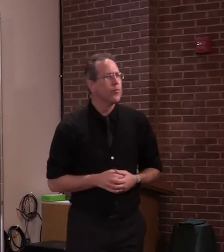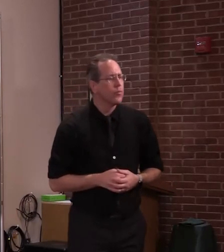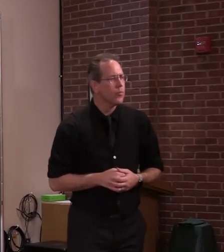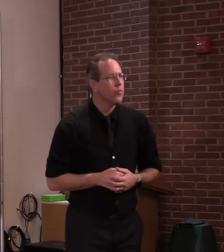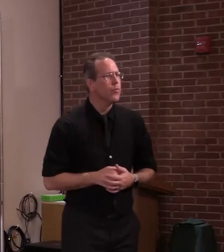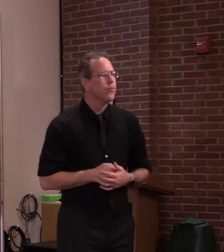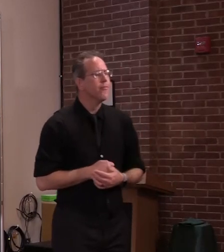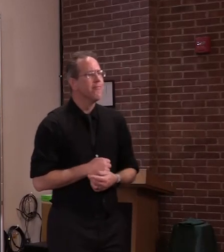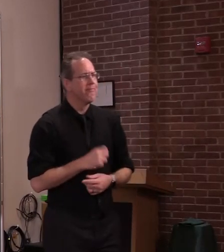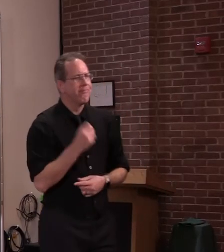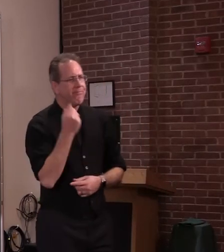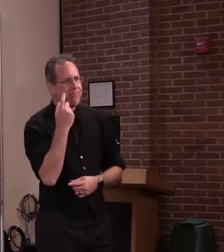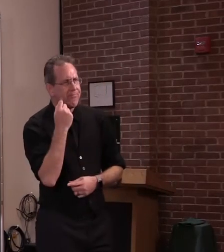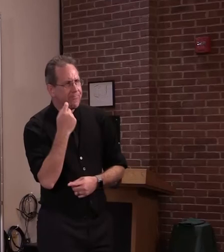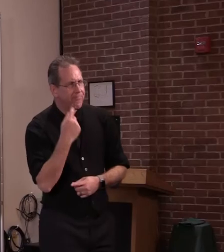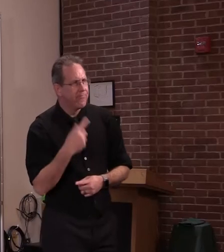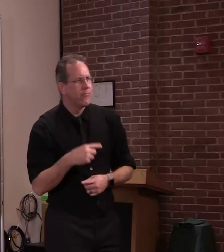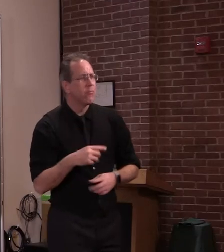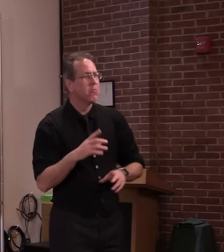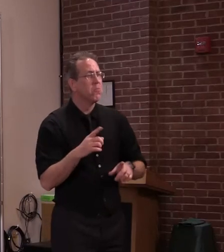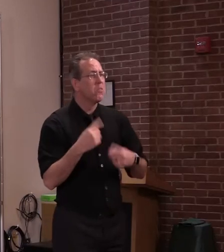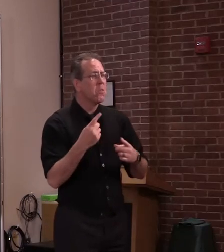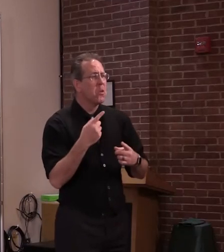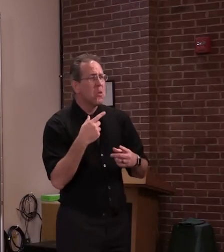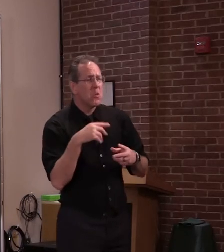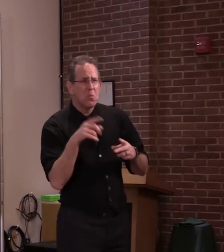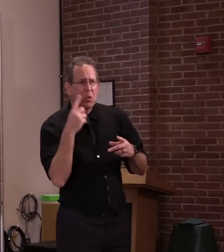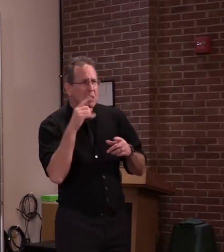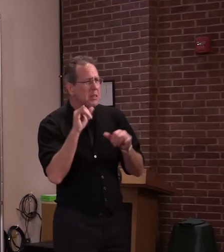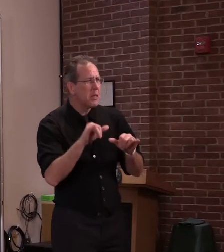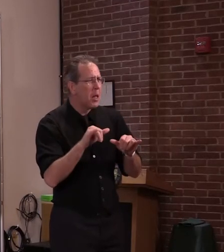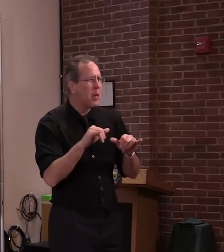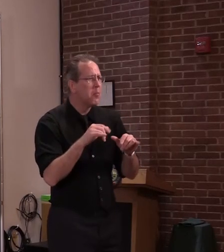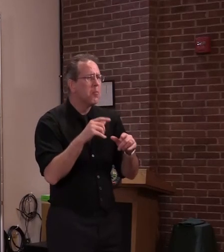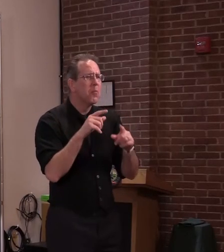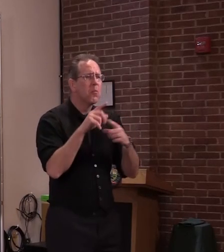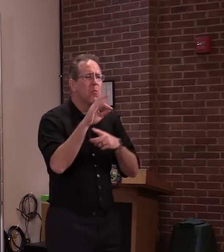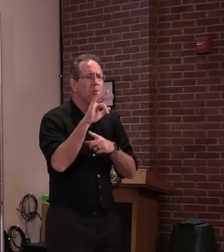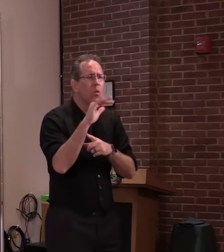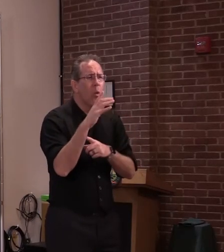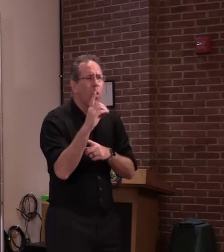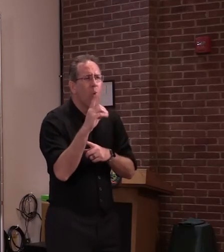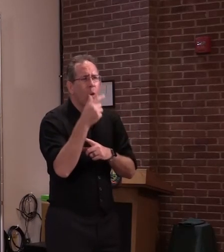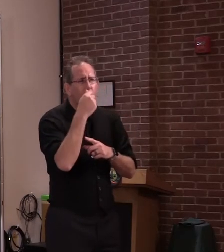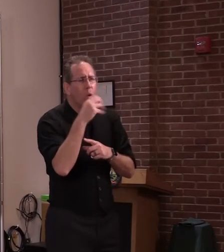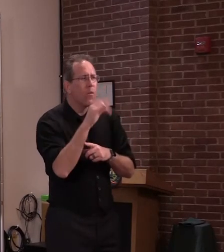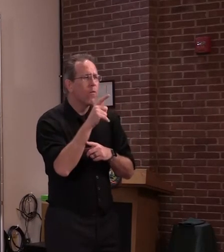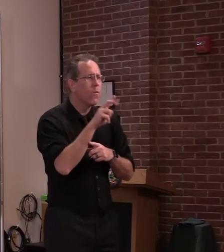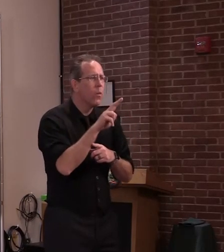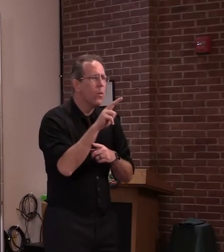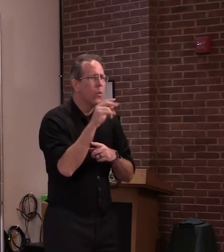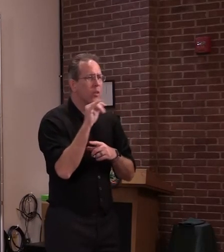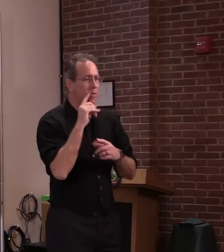other respiratory viral infections. And I can start with infants. What we see